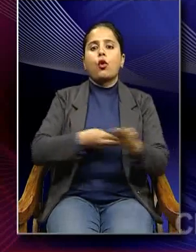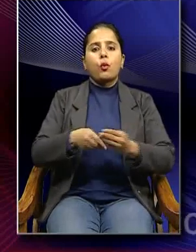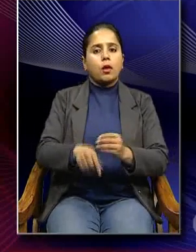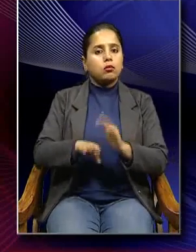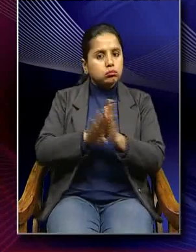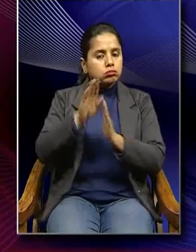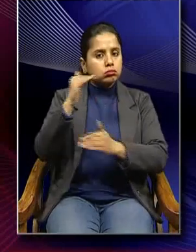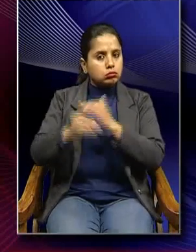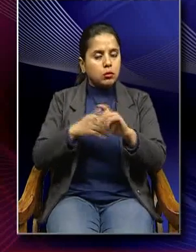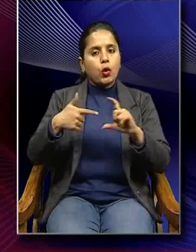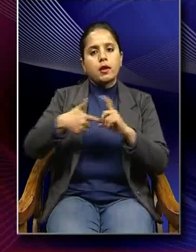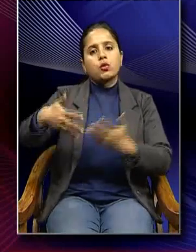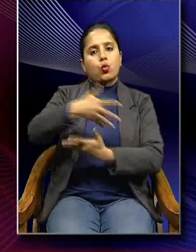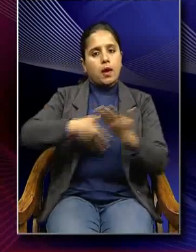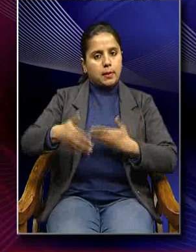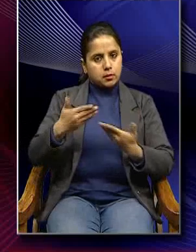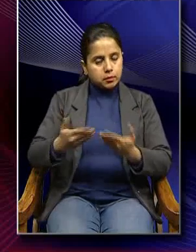and environment.